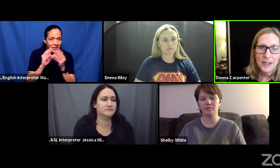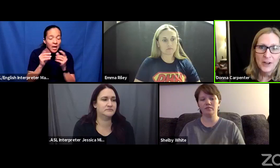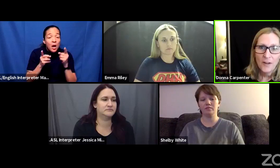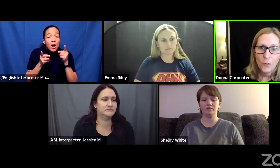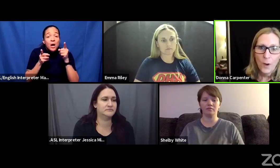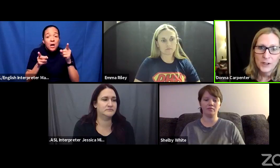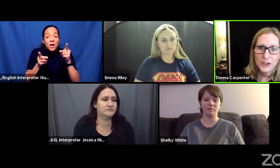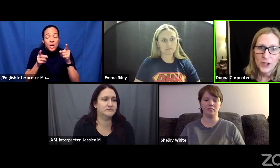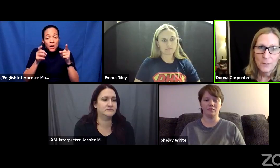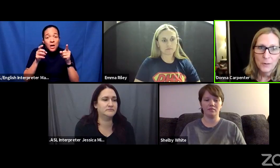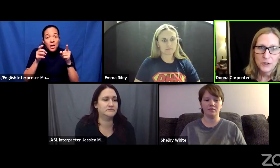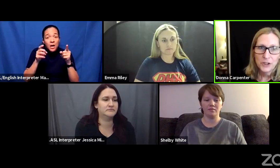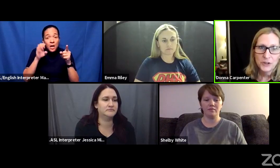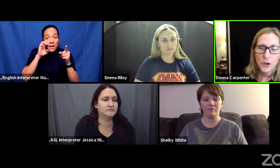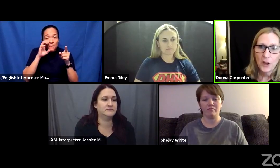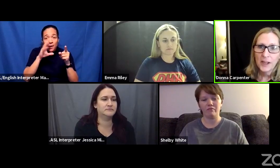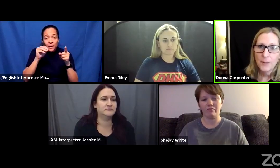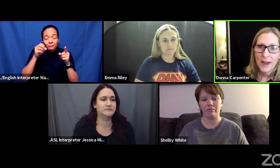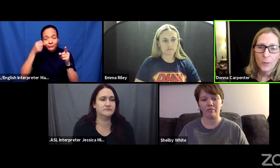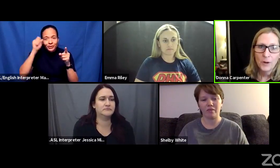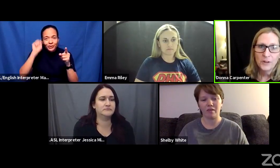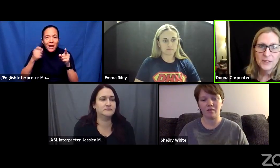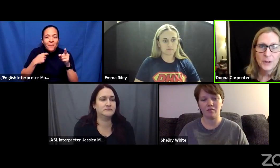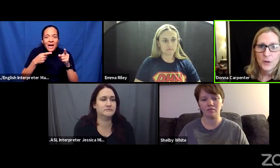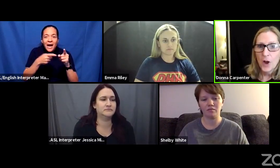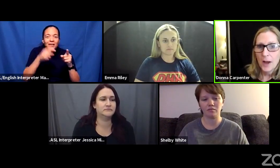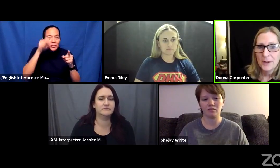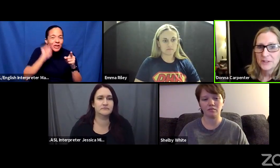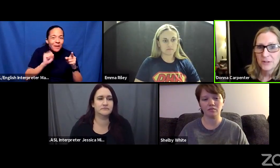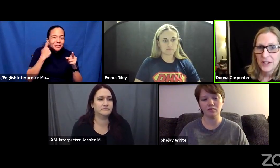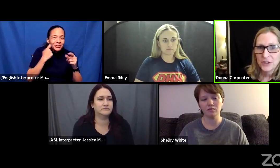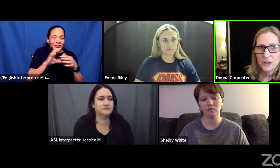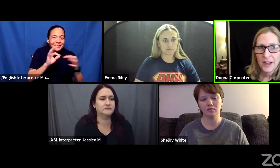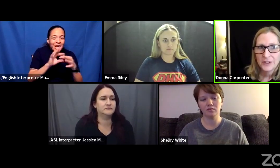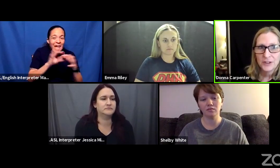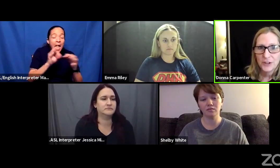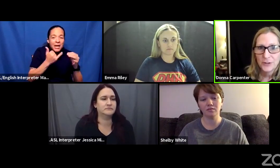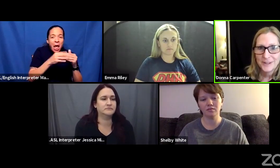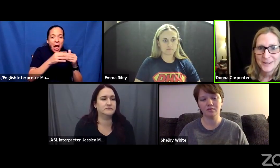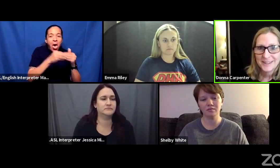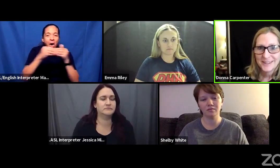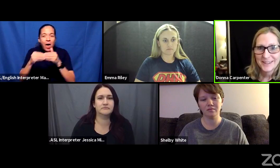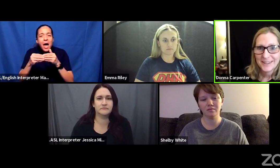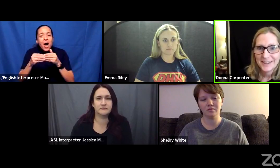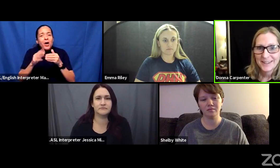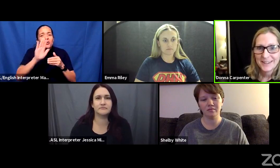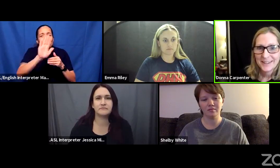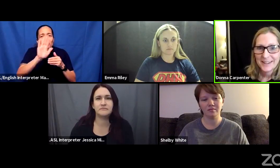I'm going to lead off what Shelby was just talking about. What are some of your hobbies or things you like to do?